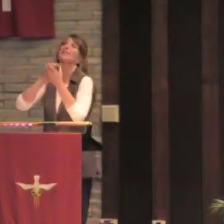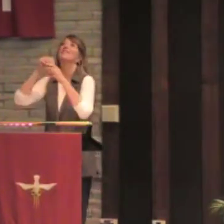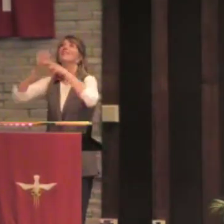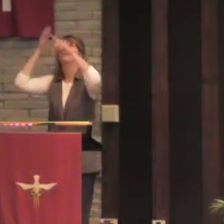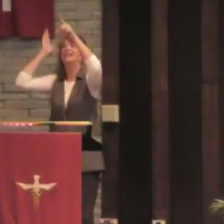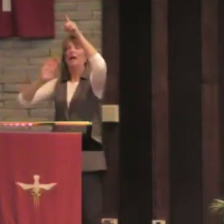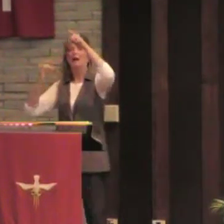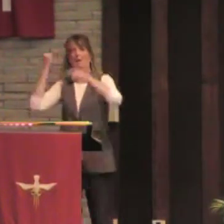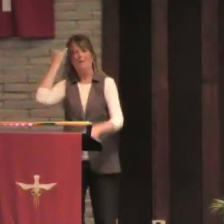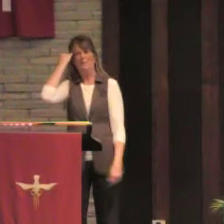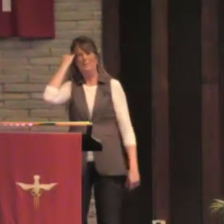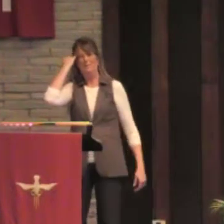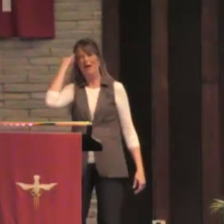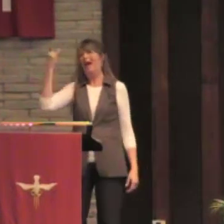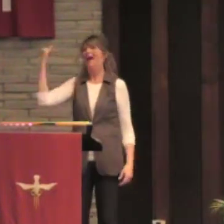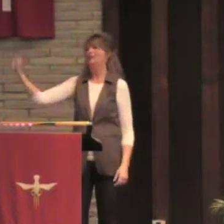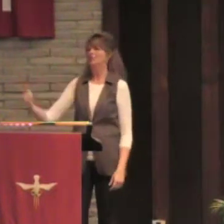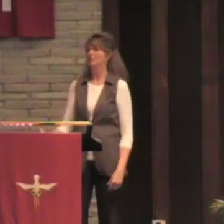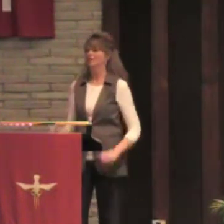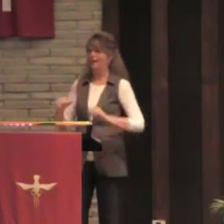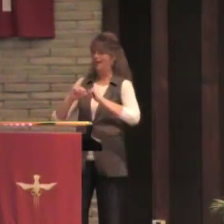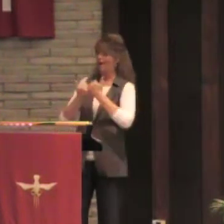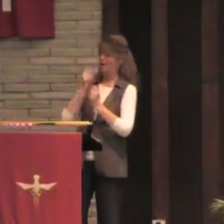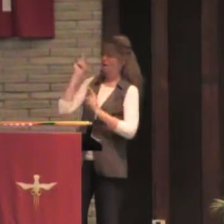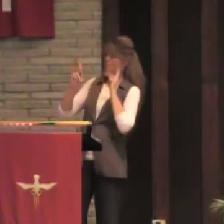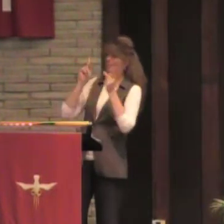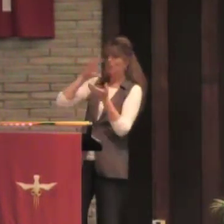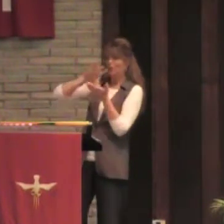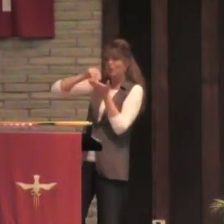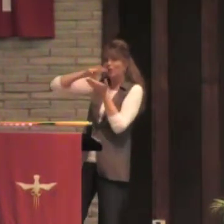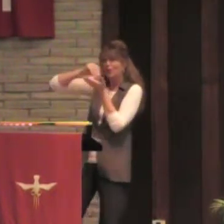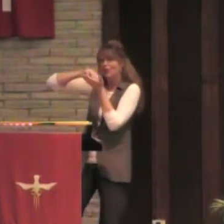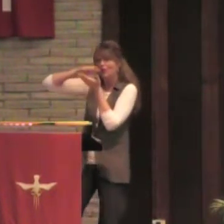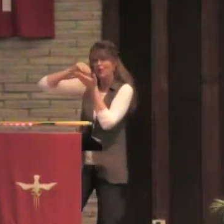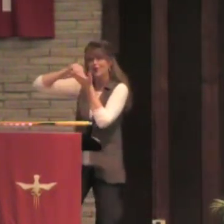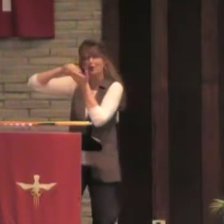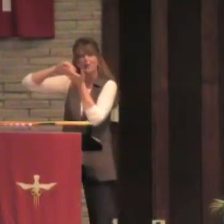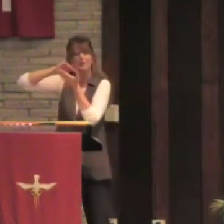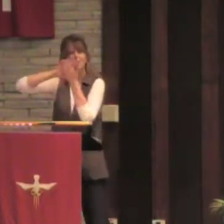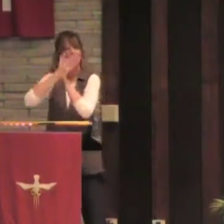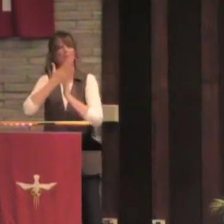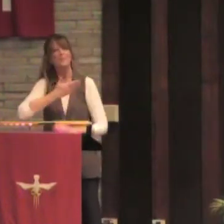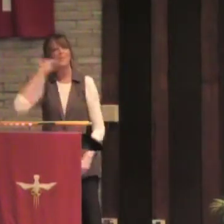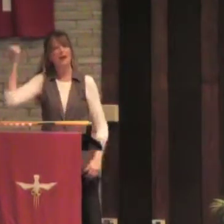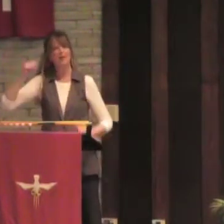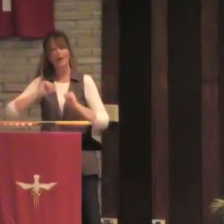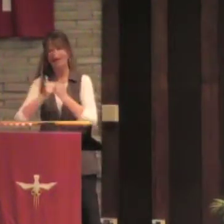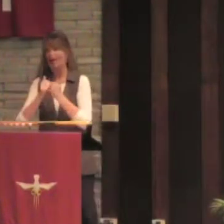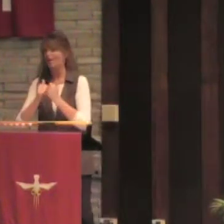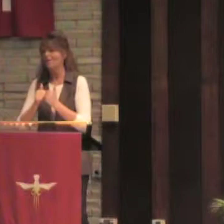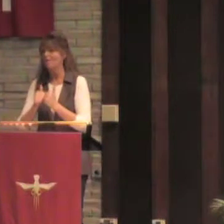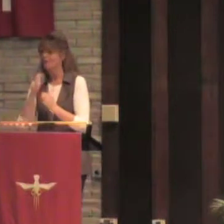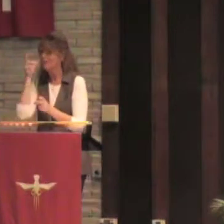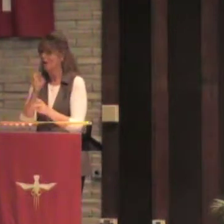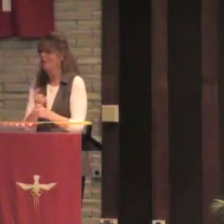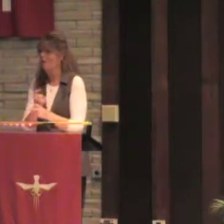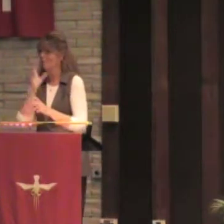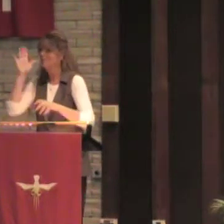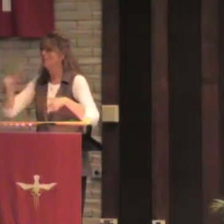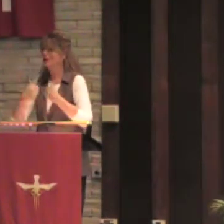we weren't Christians, if we didn't have any belief or any relationship with God, then how would we learn to become better parents? I